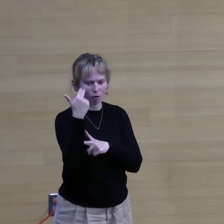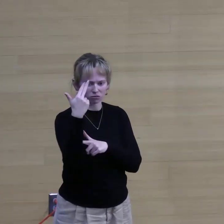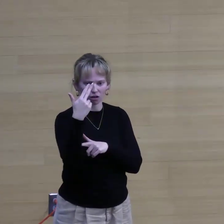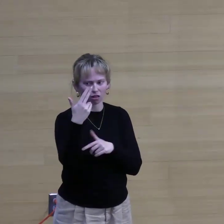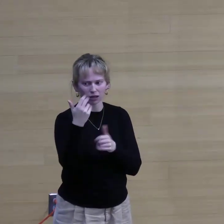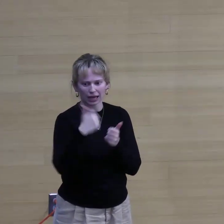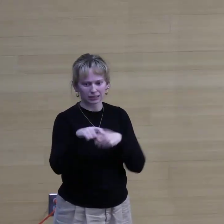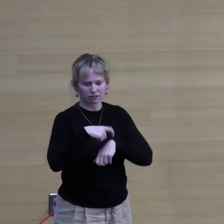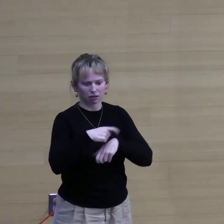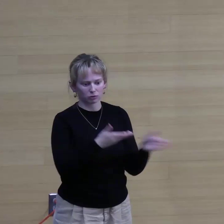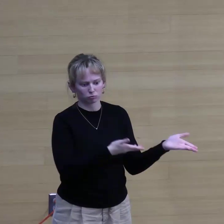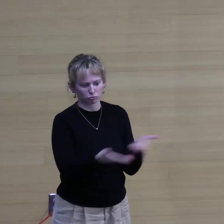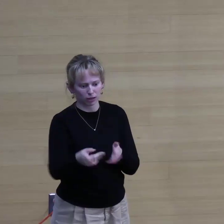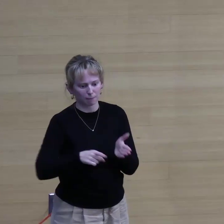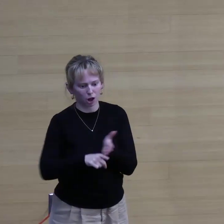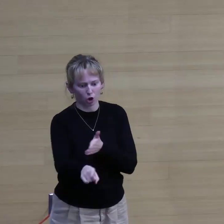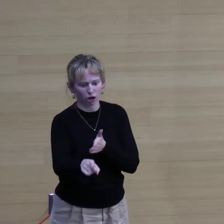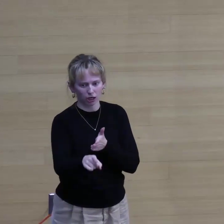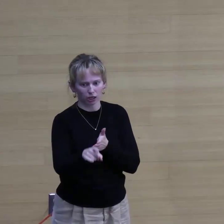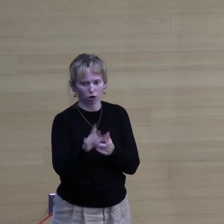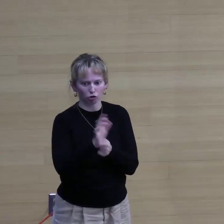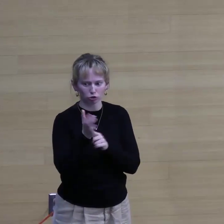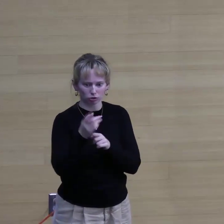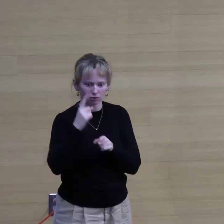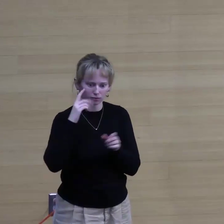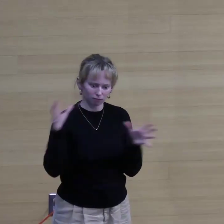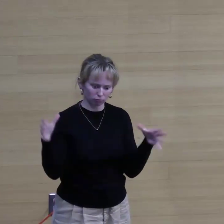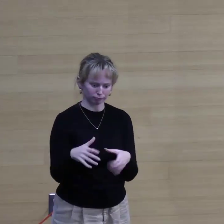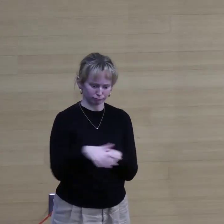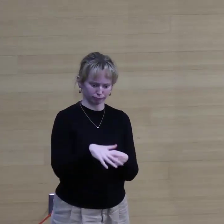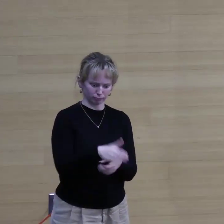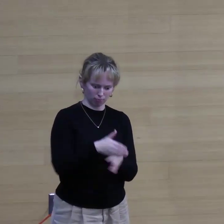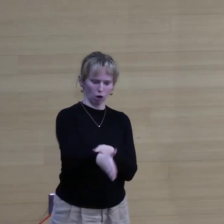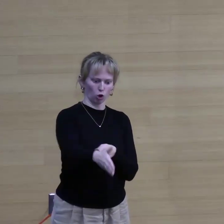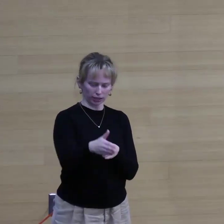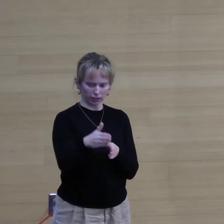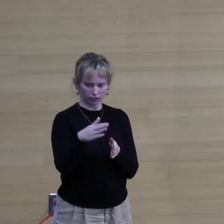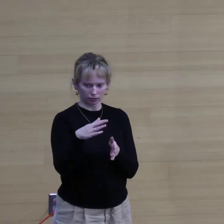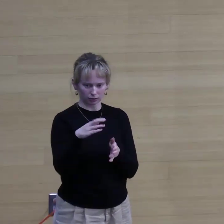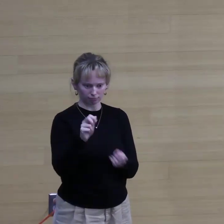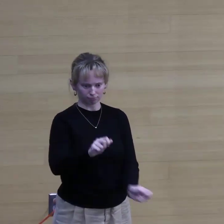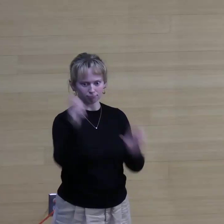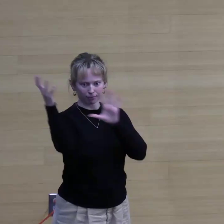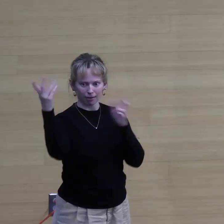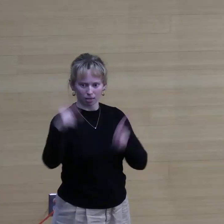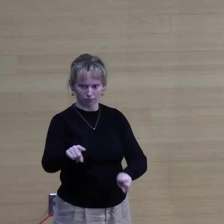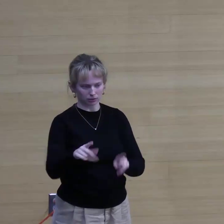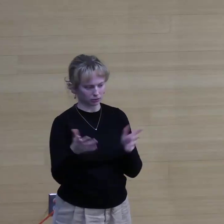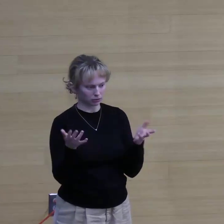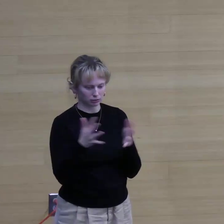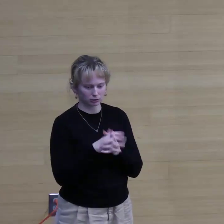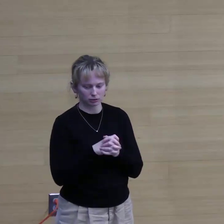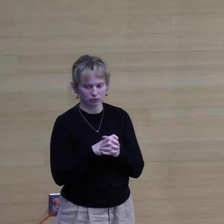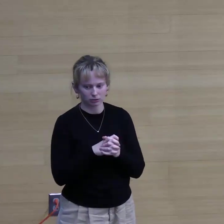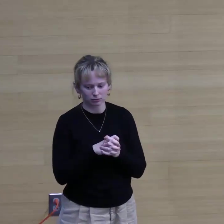And anytime you take a minority culture and you make them the majority within a geographically located space, shenanigans happen. And I